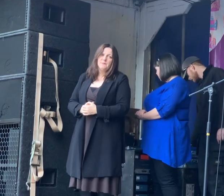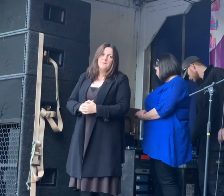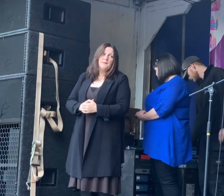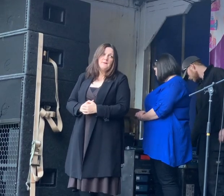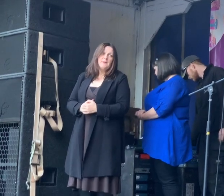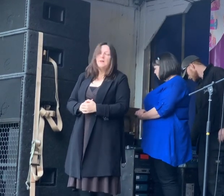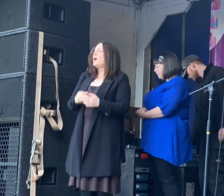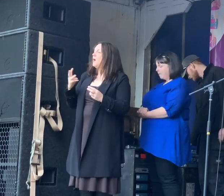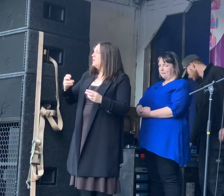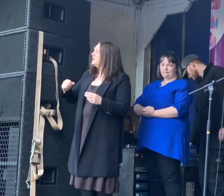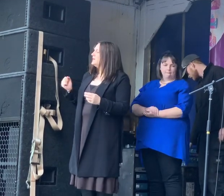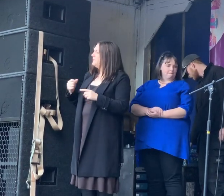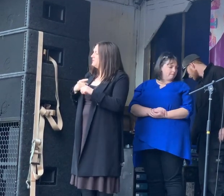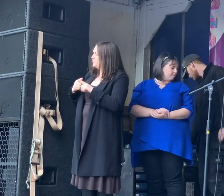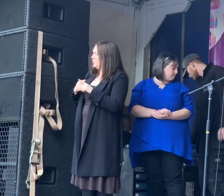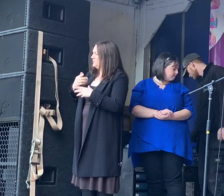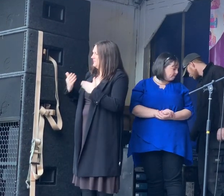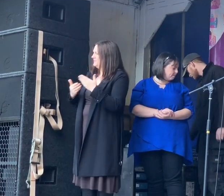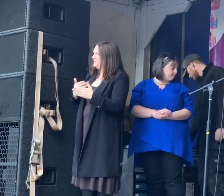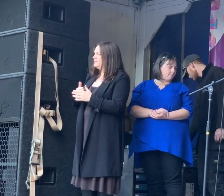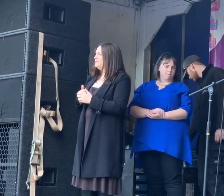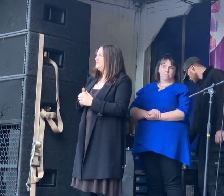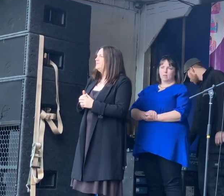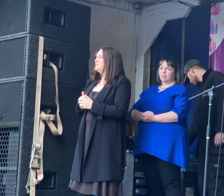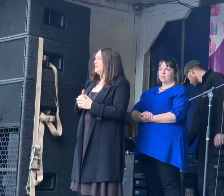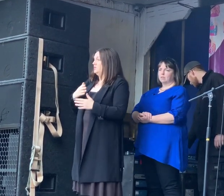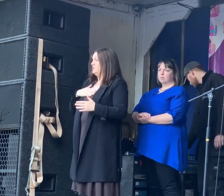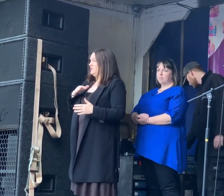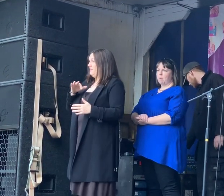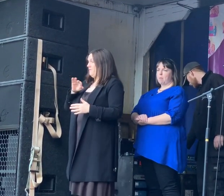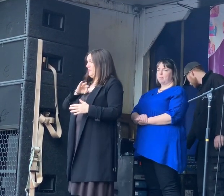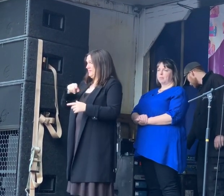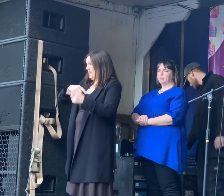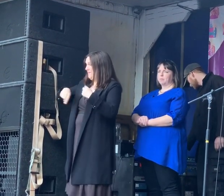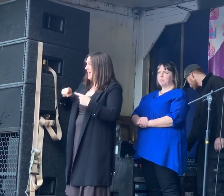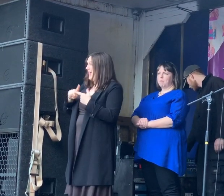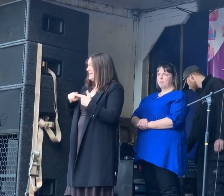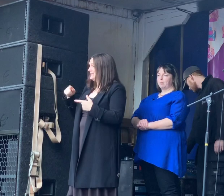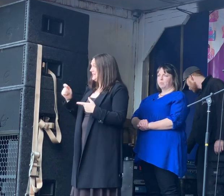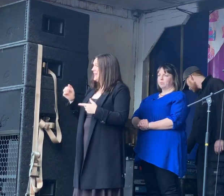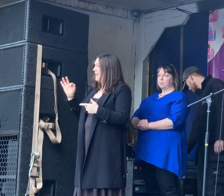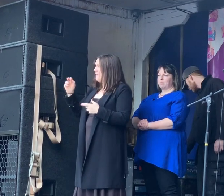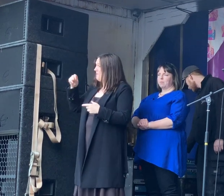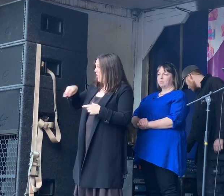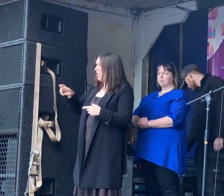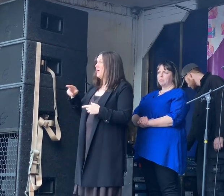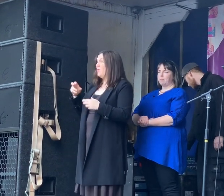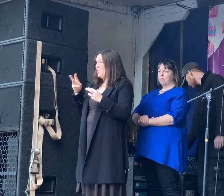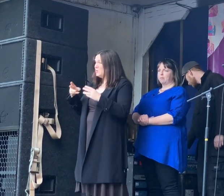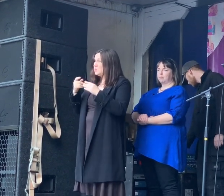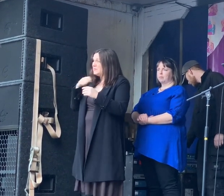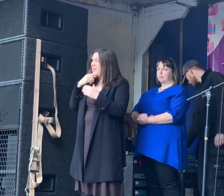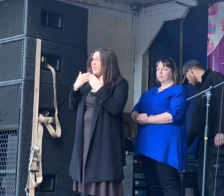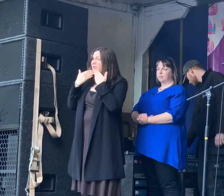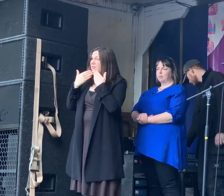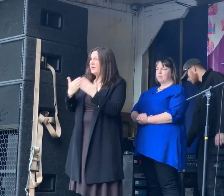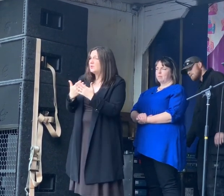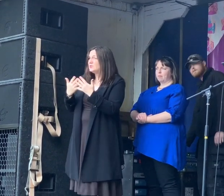I'm just gonna keep it short. From myself and TFMR, we just wanna say thank you so much